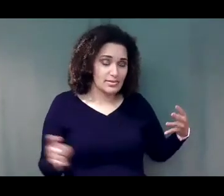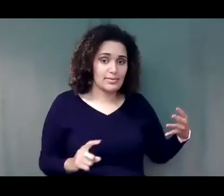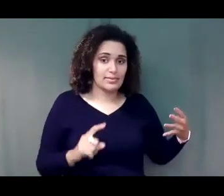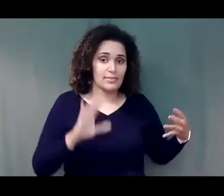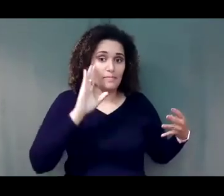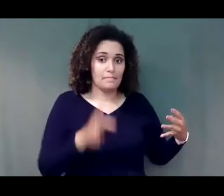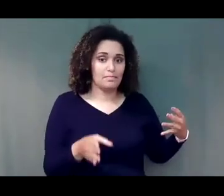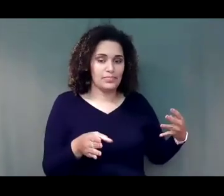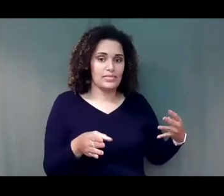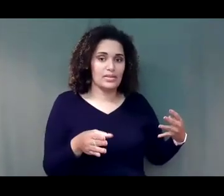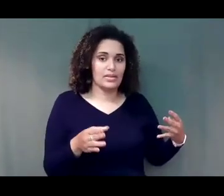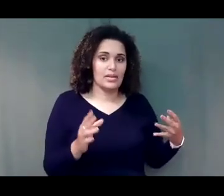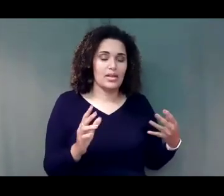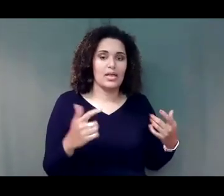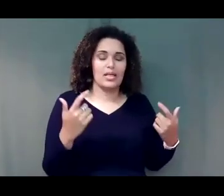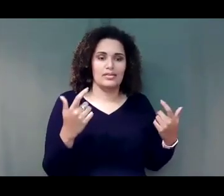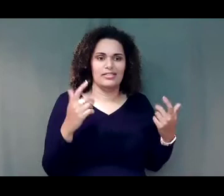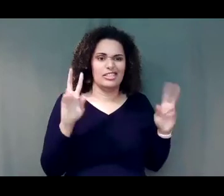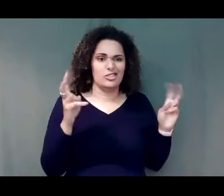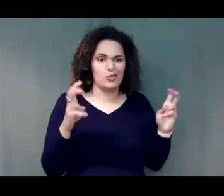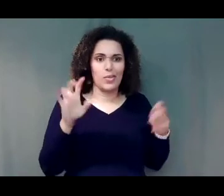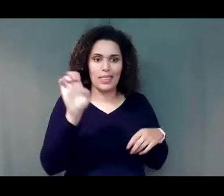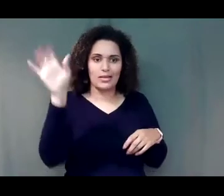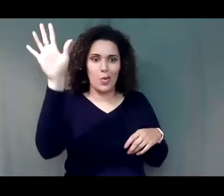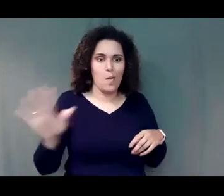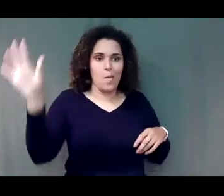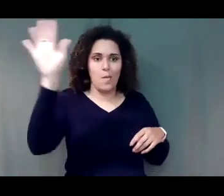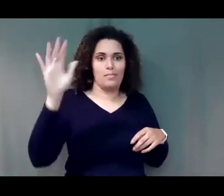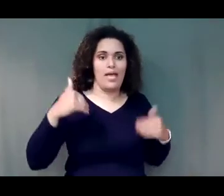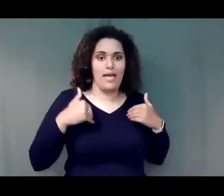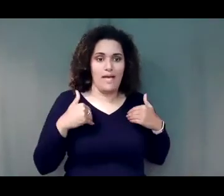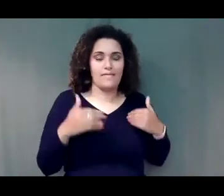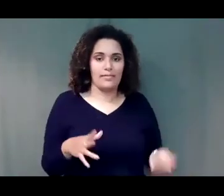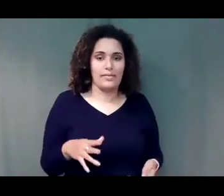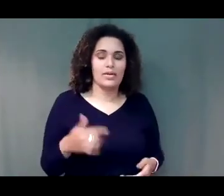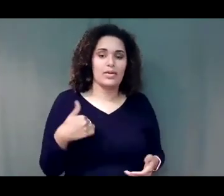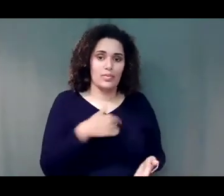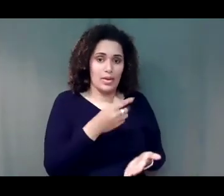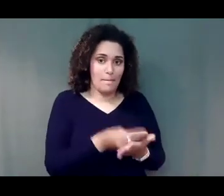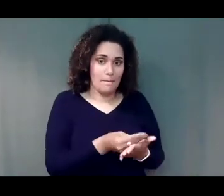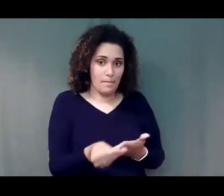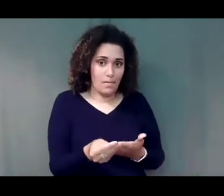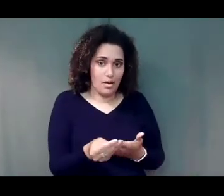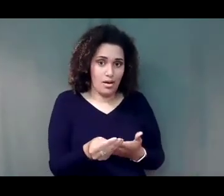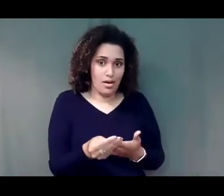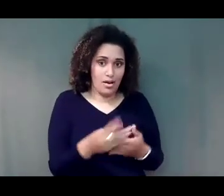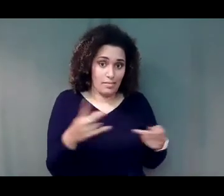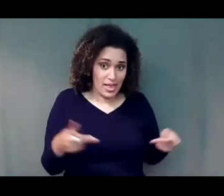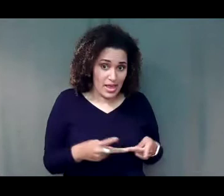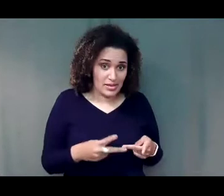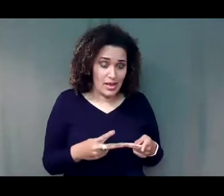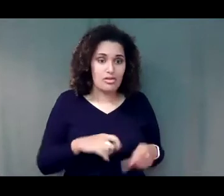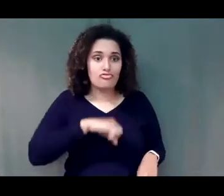this bigger problem that the East Coast had. So the first, as Sarah talked about, we bought a place where there are sort of more